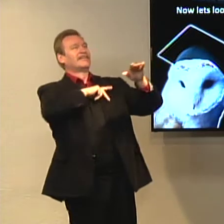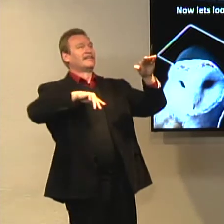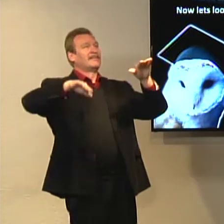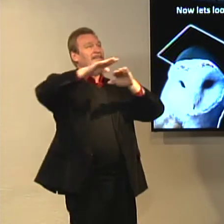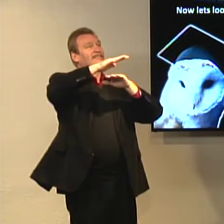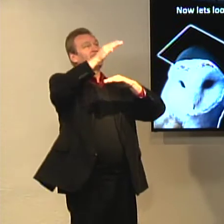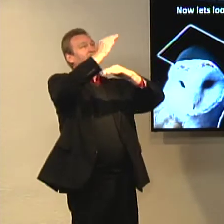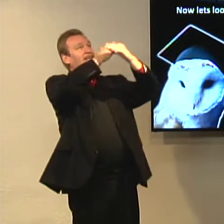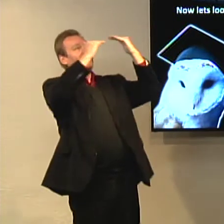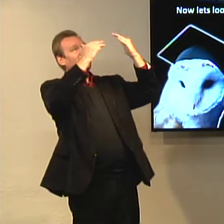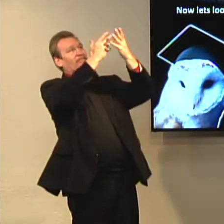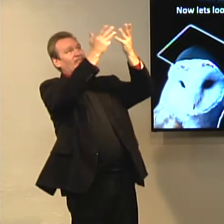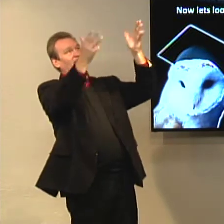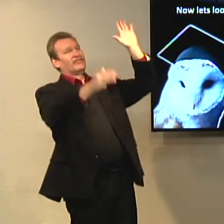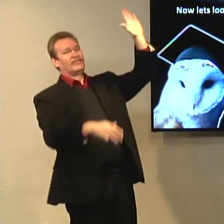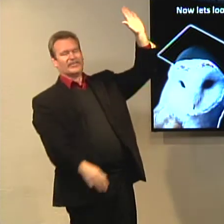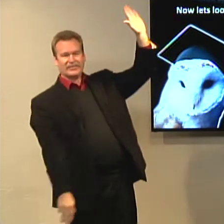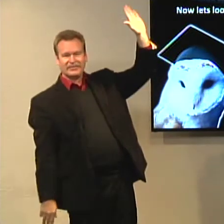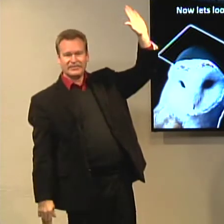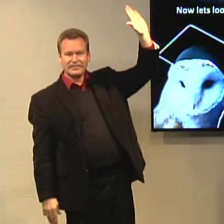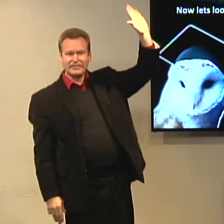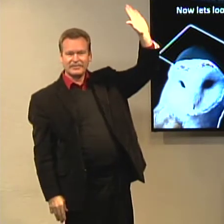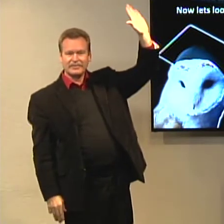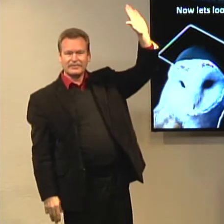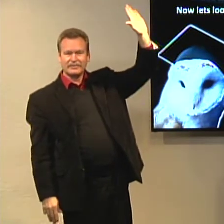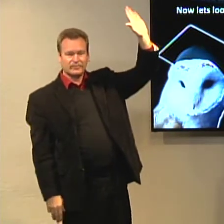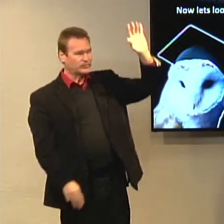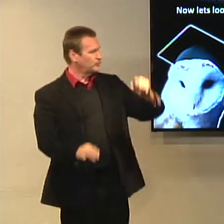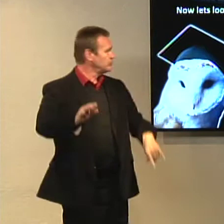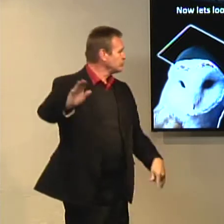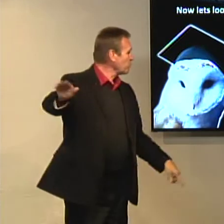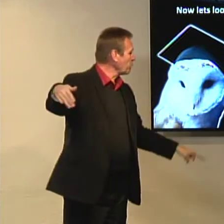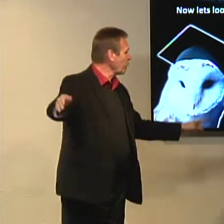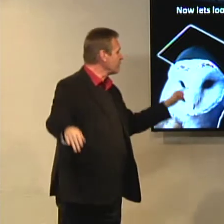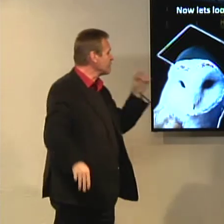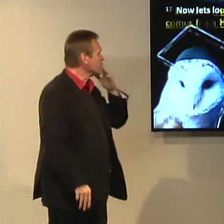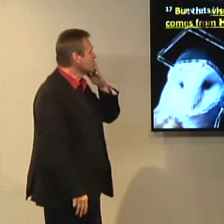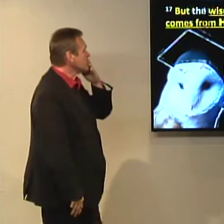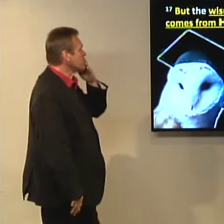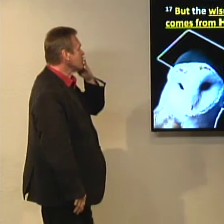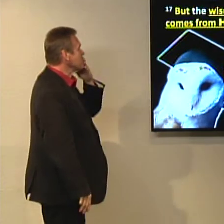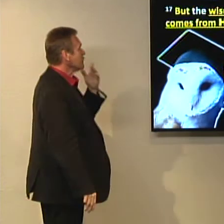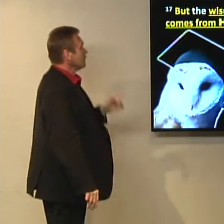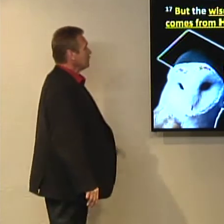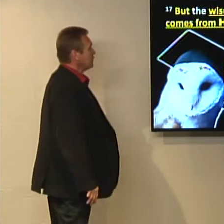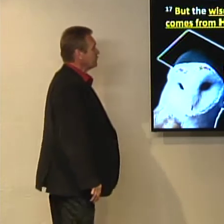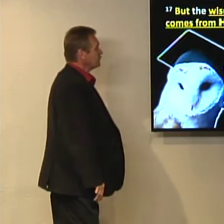meaning godly wisdom, because God is above, or God is thought of as above in the heavens.